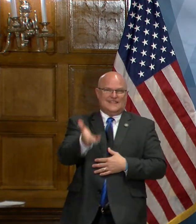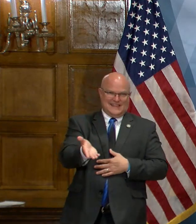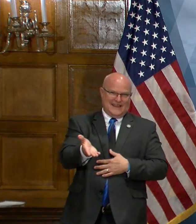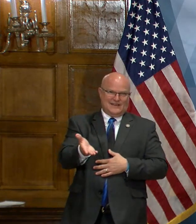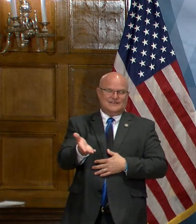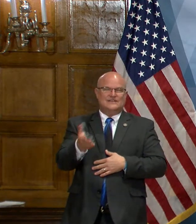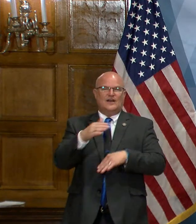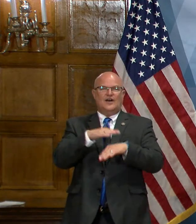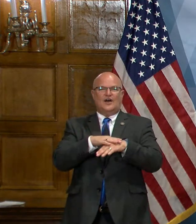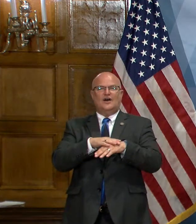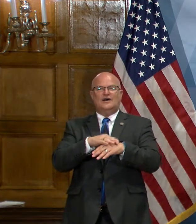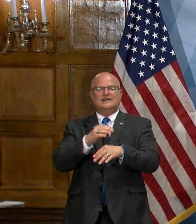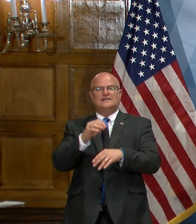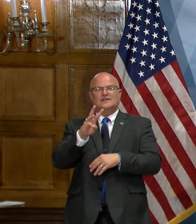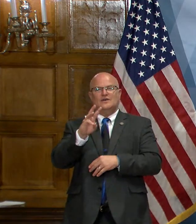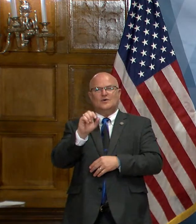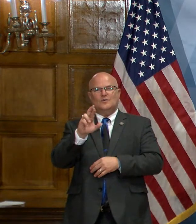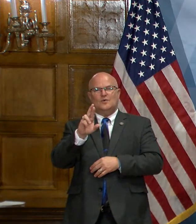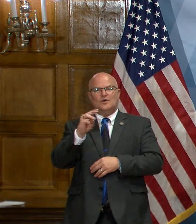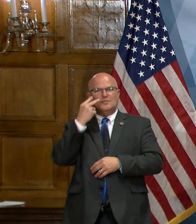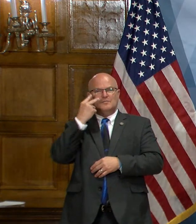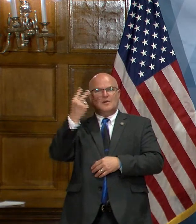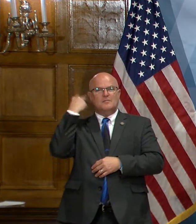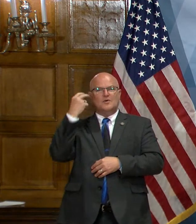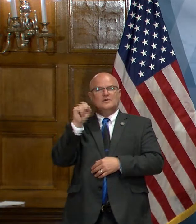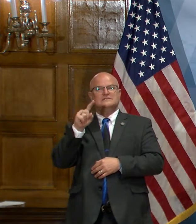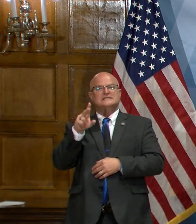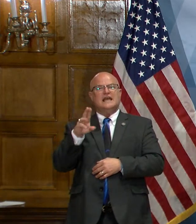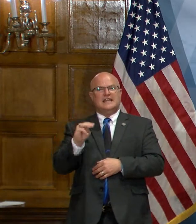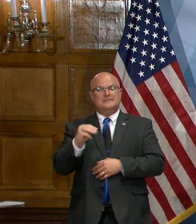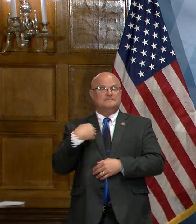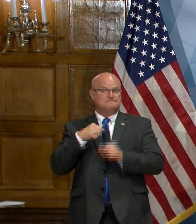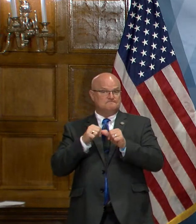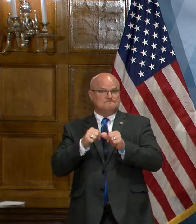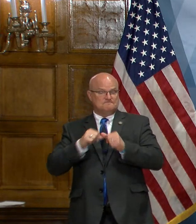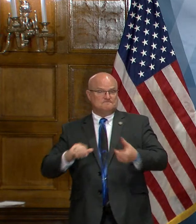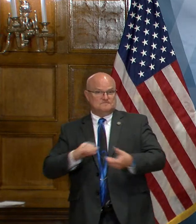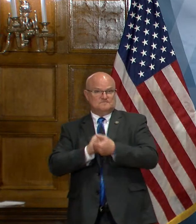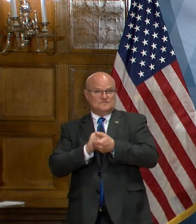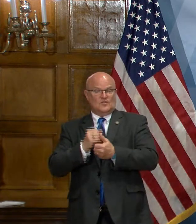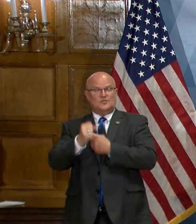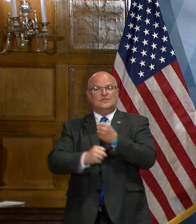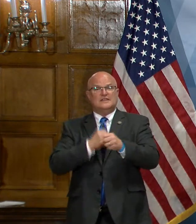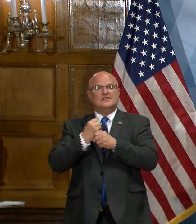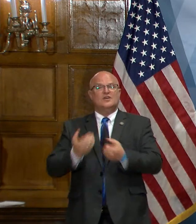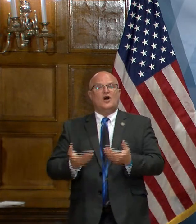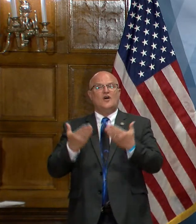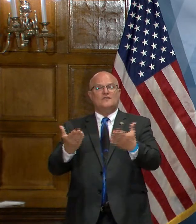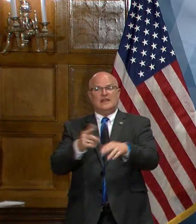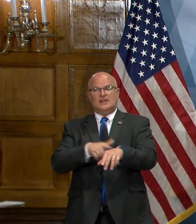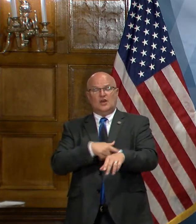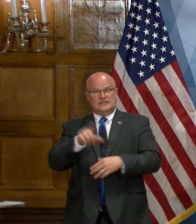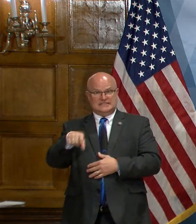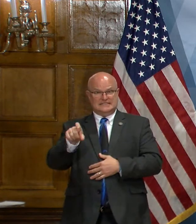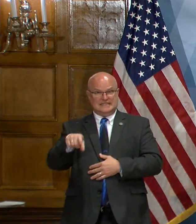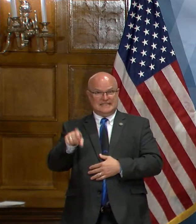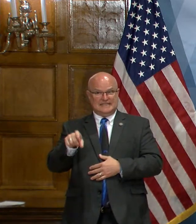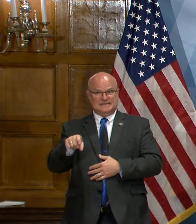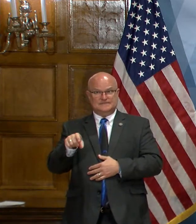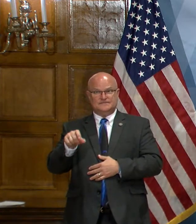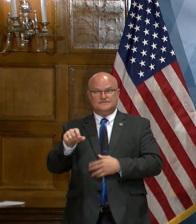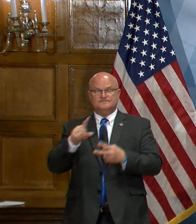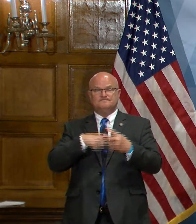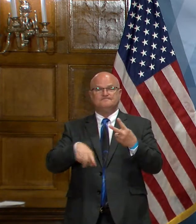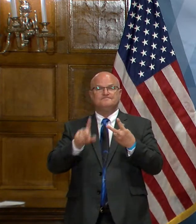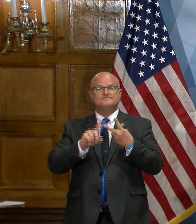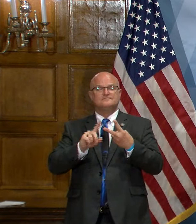vaccination there on site. And we intend to continue to collaborate with them throughout the year to offer that as long as it's needed. The